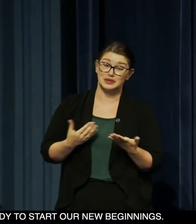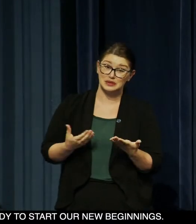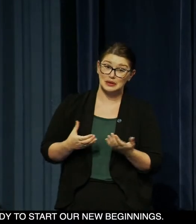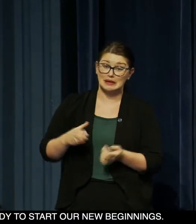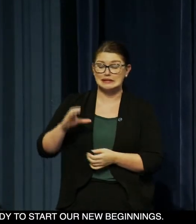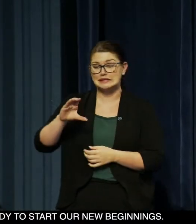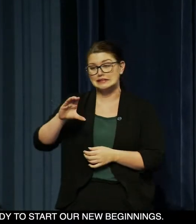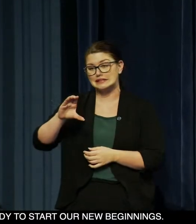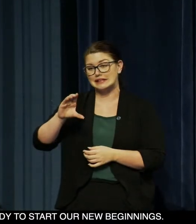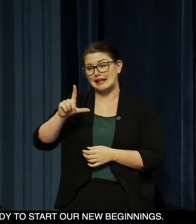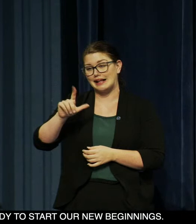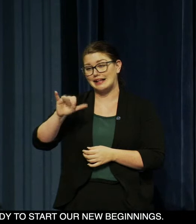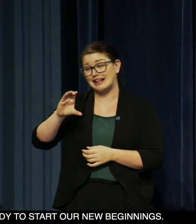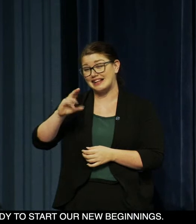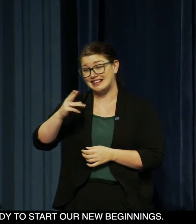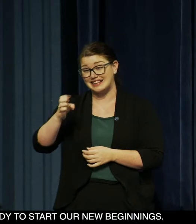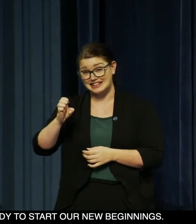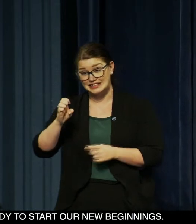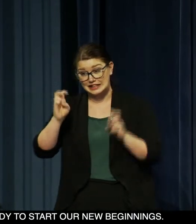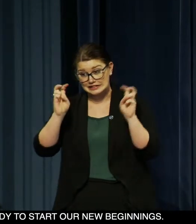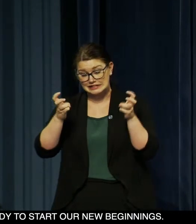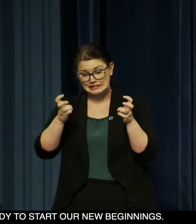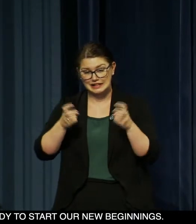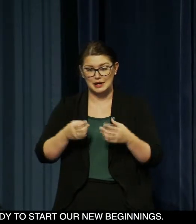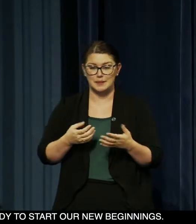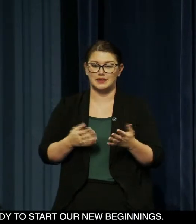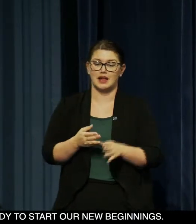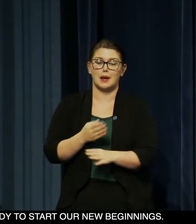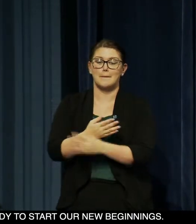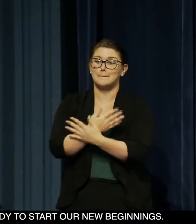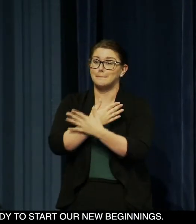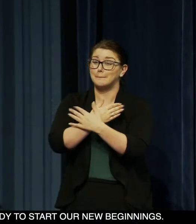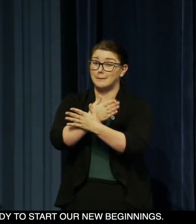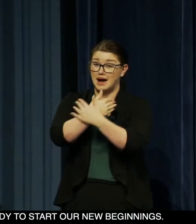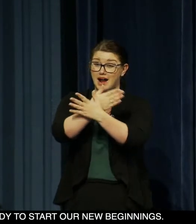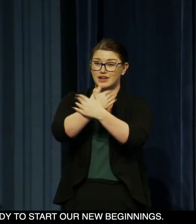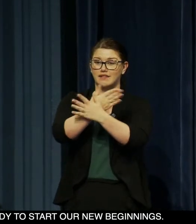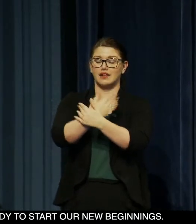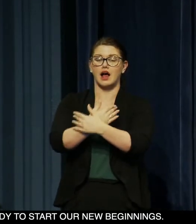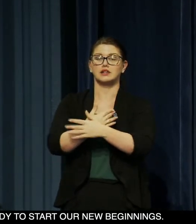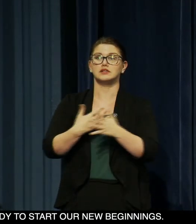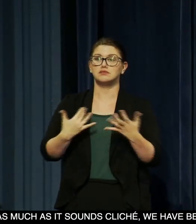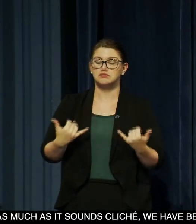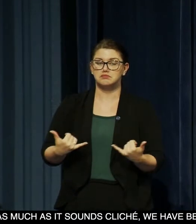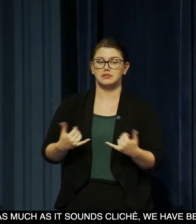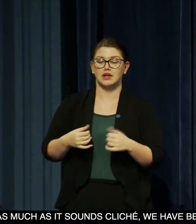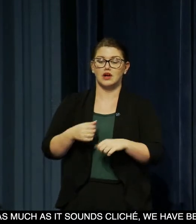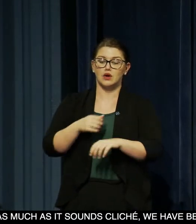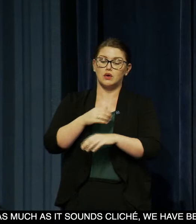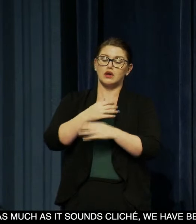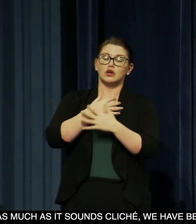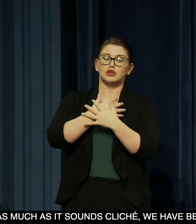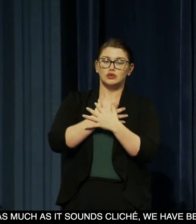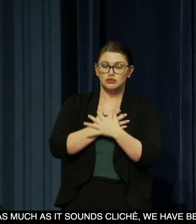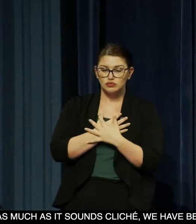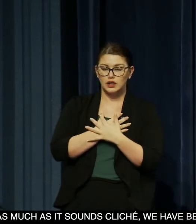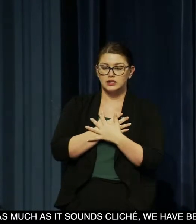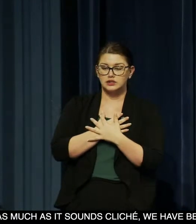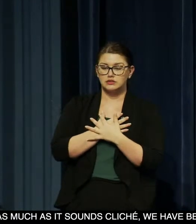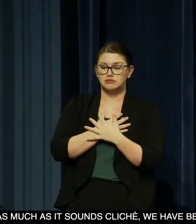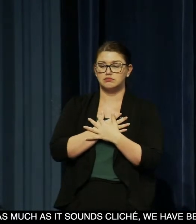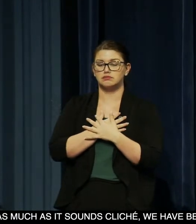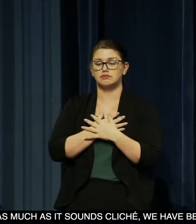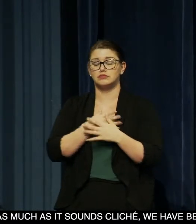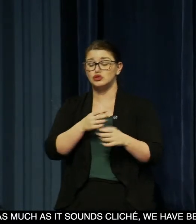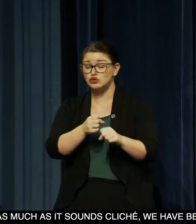we have become like butterflies. So we should do what they do. Rest for a few hours, stretch out, have